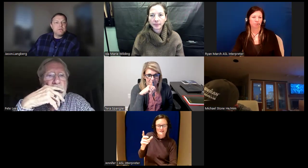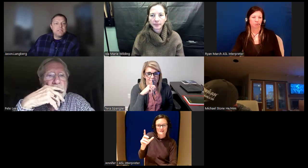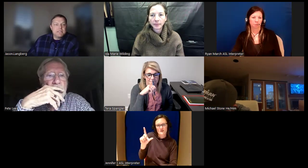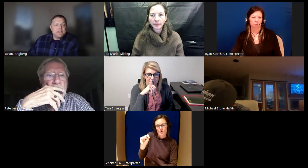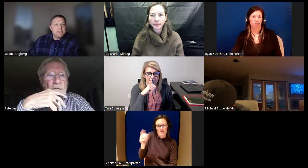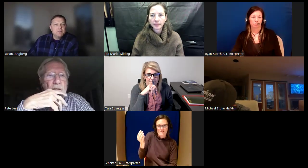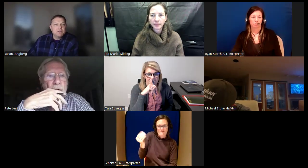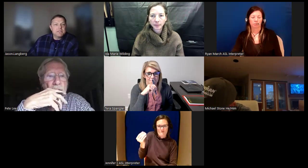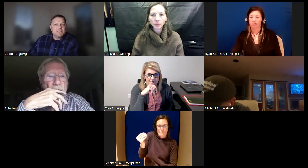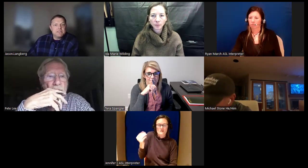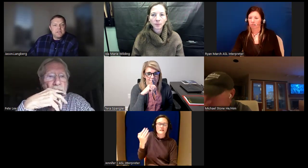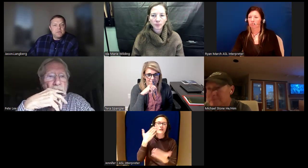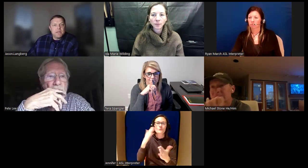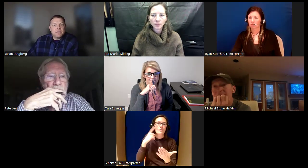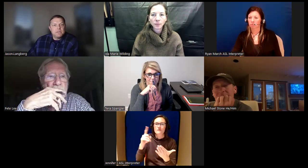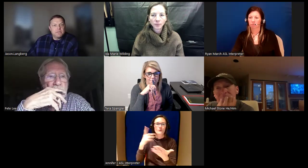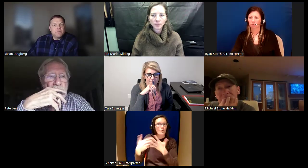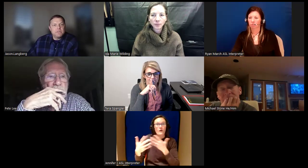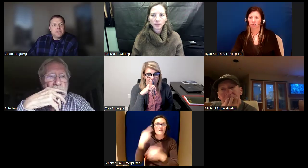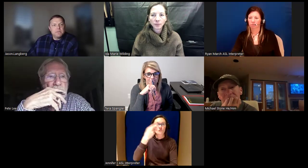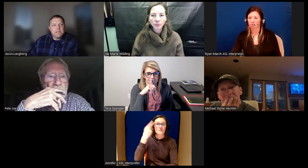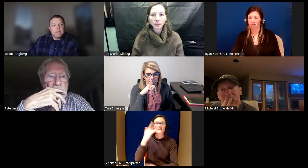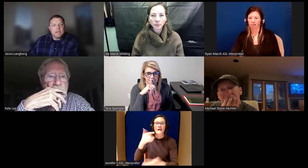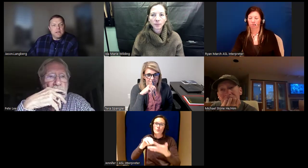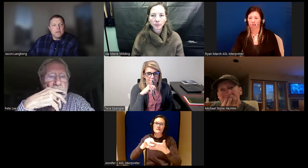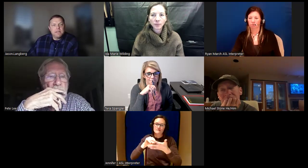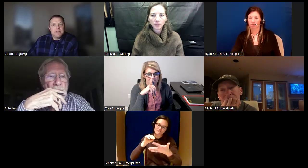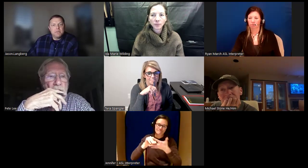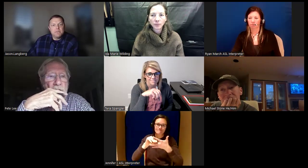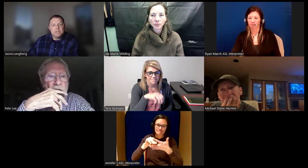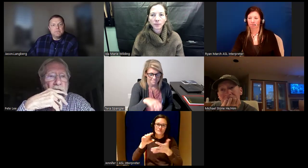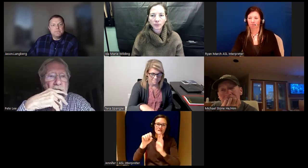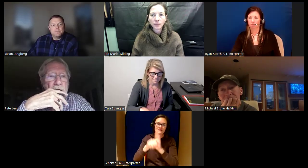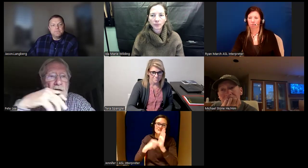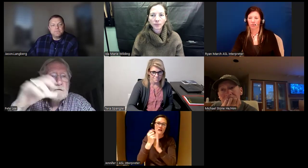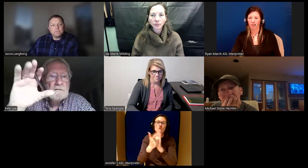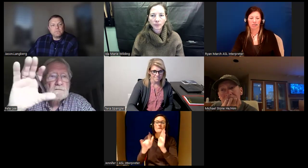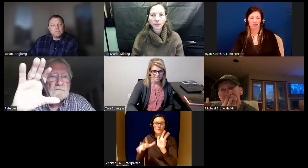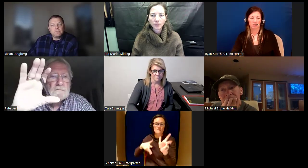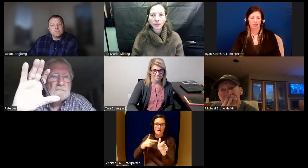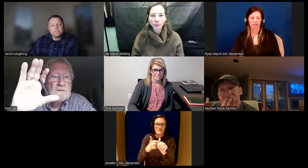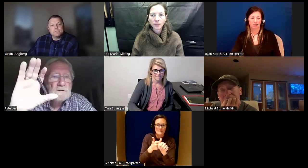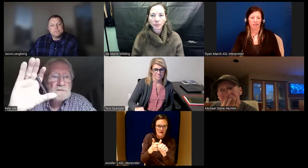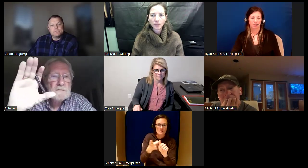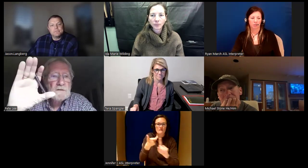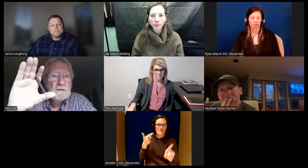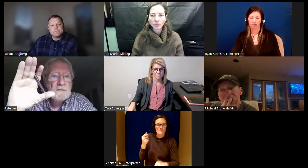whatever reason, built into the statute back in 2014 when they kind of updated that provision.